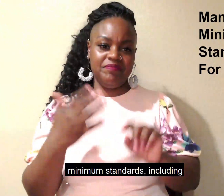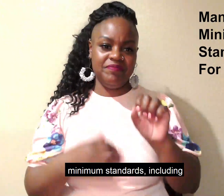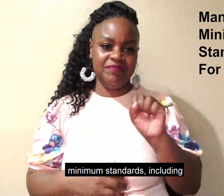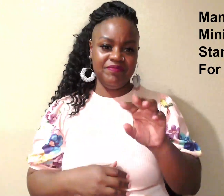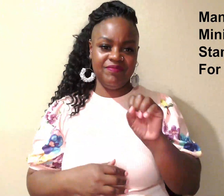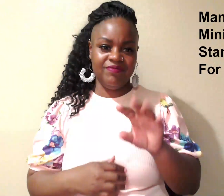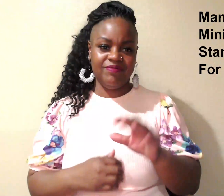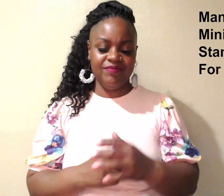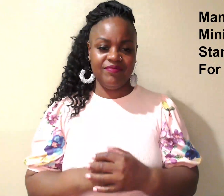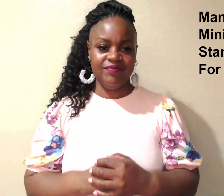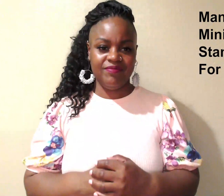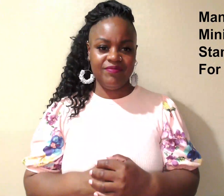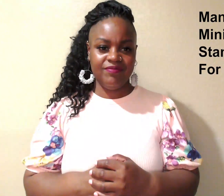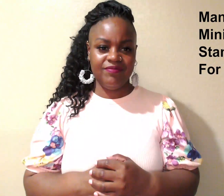including